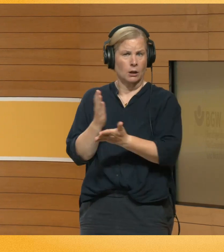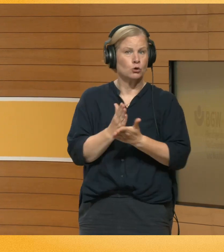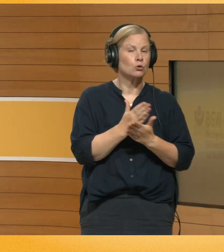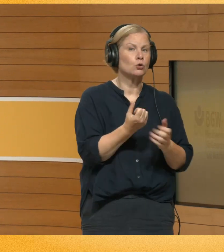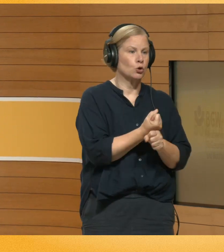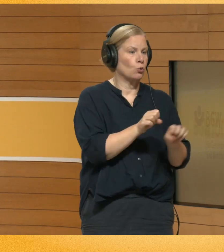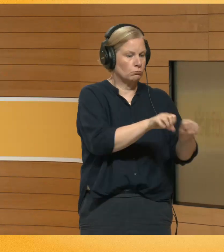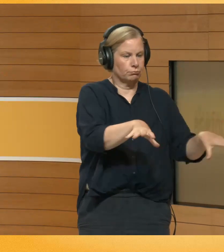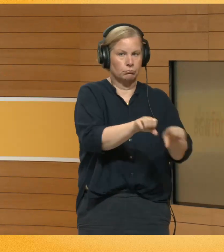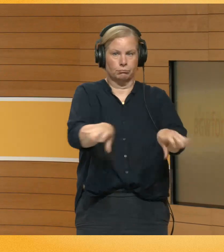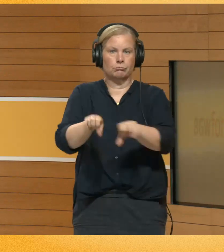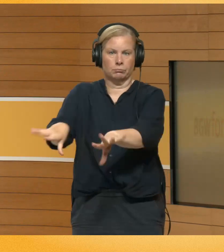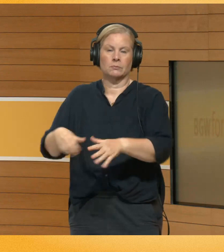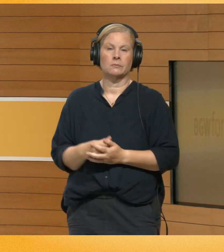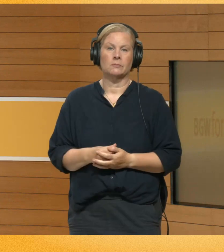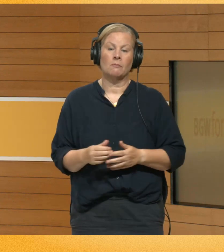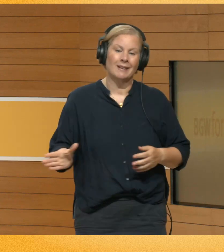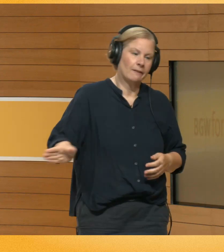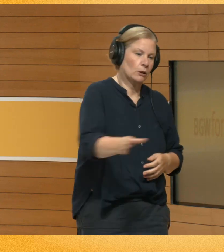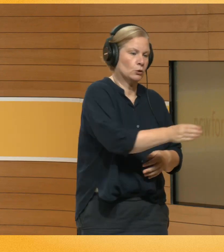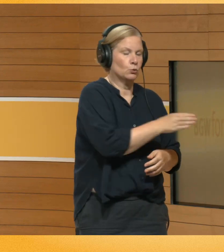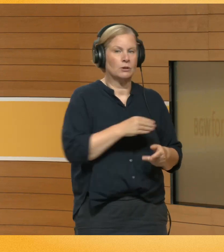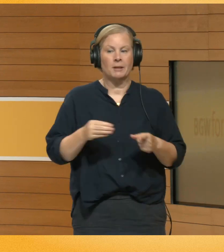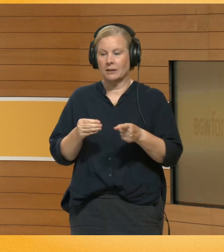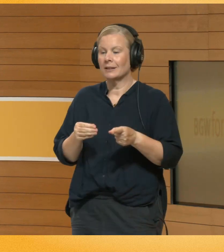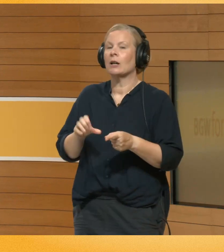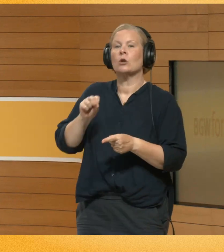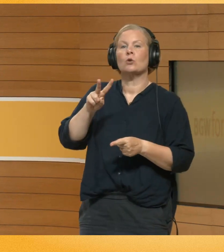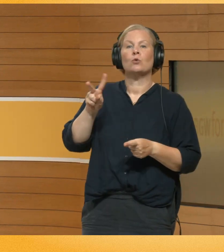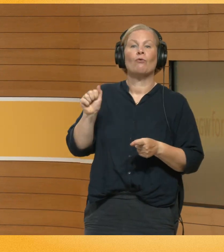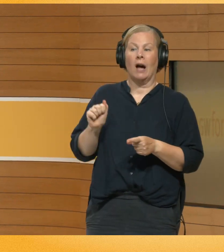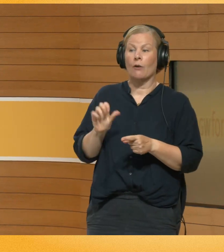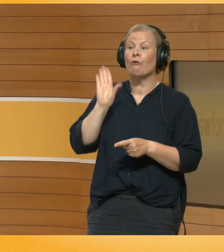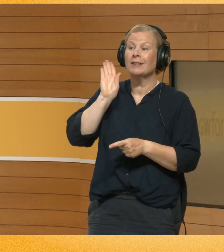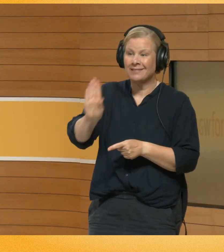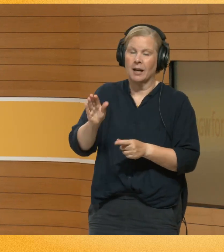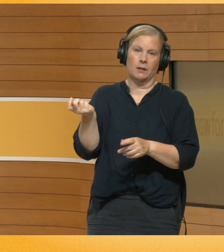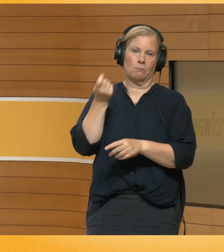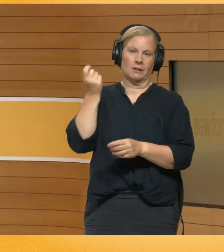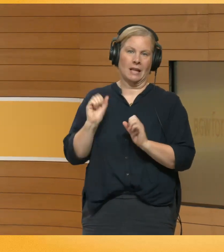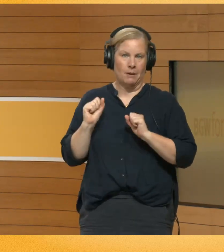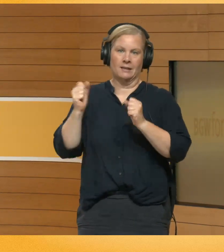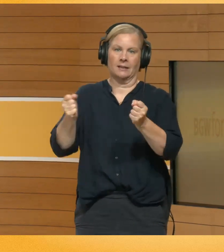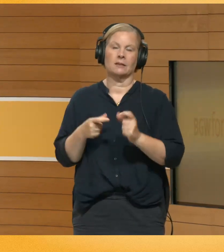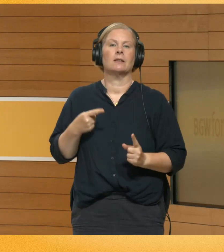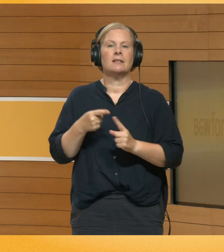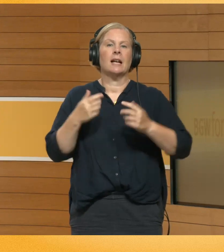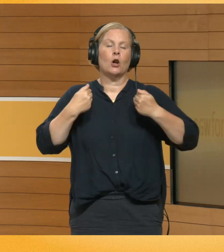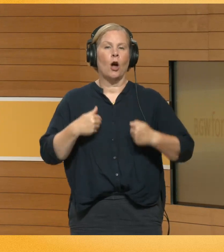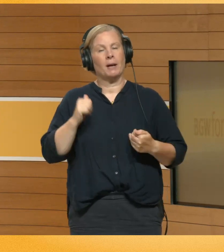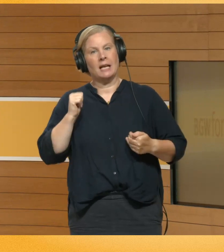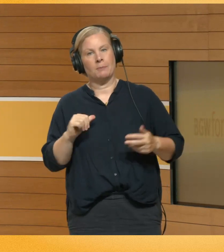already implemented by many partners. Together with them, SUVA will help your